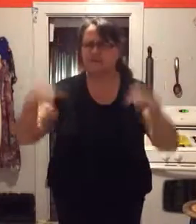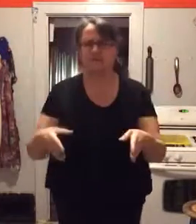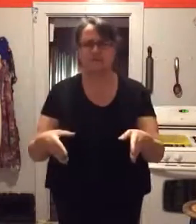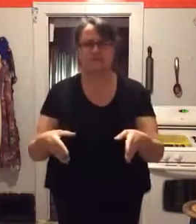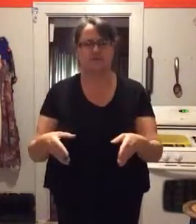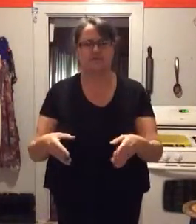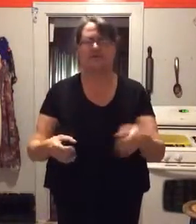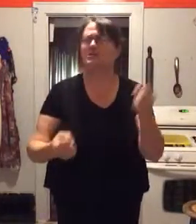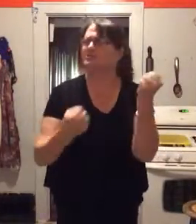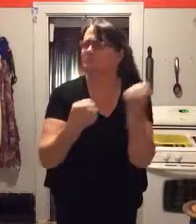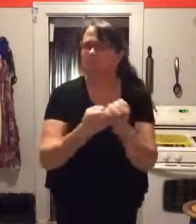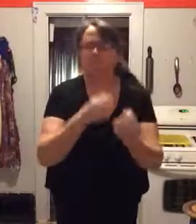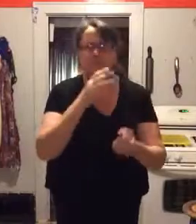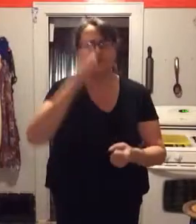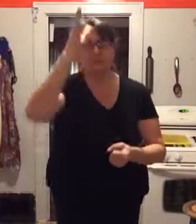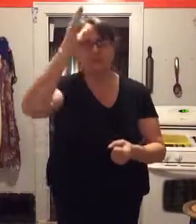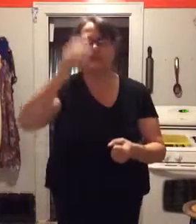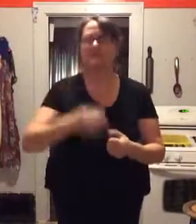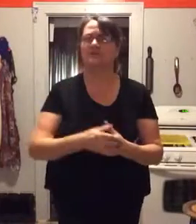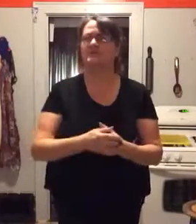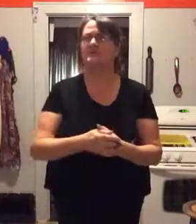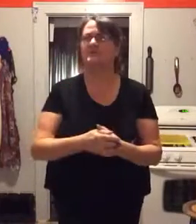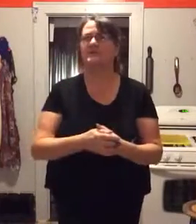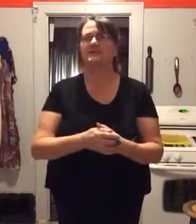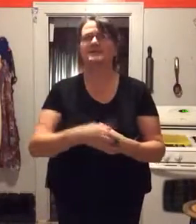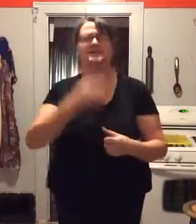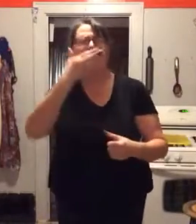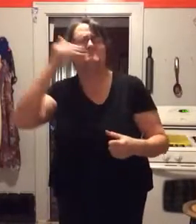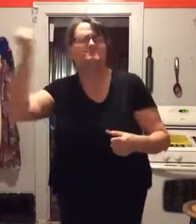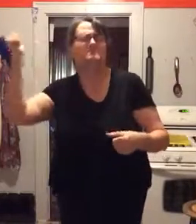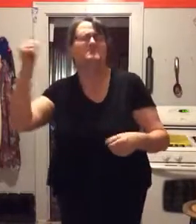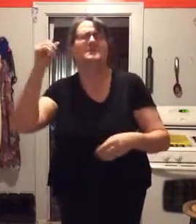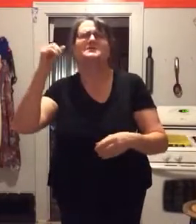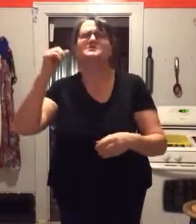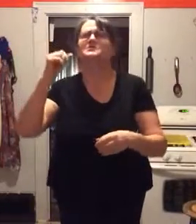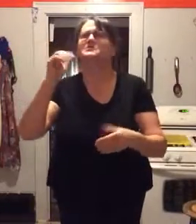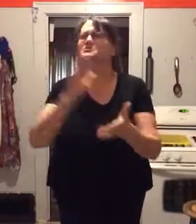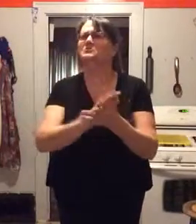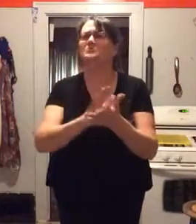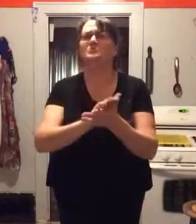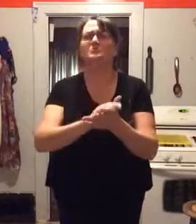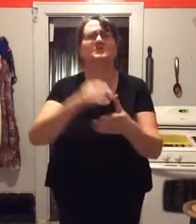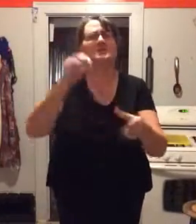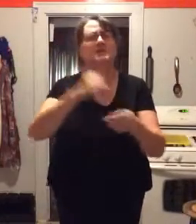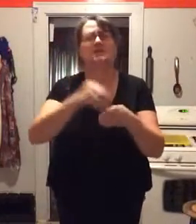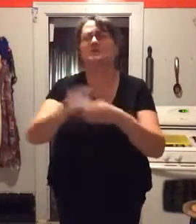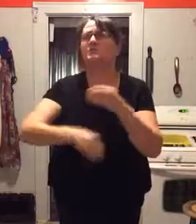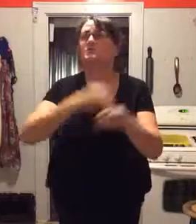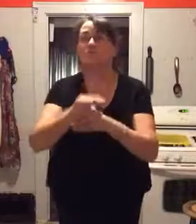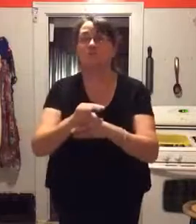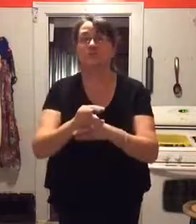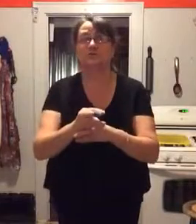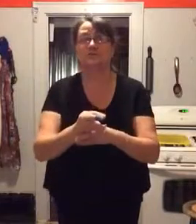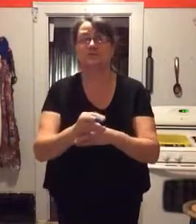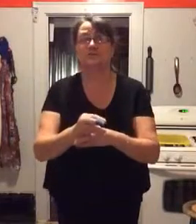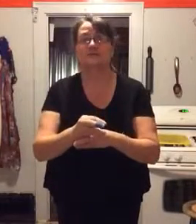and none of it will matter unless all of you fulfill your responsibilities.